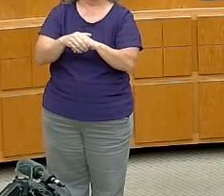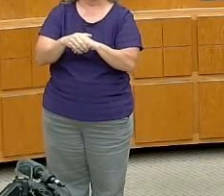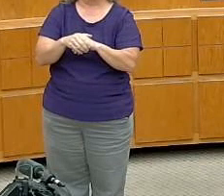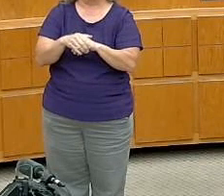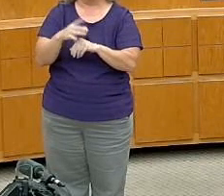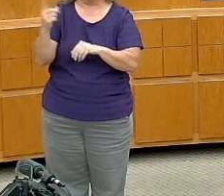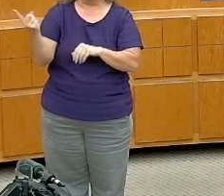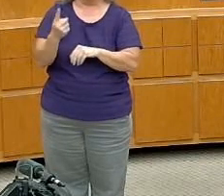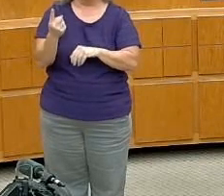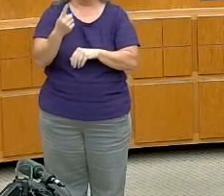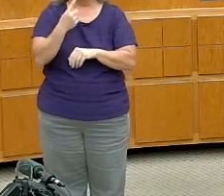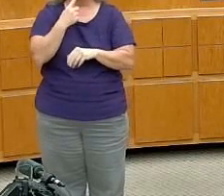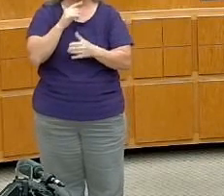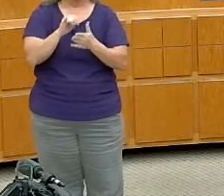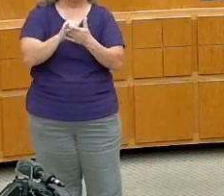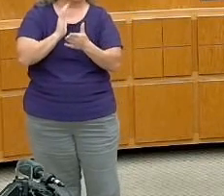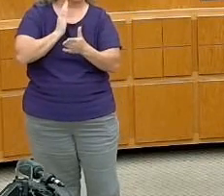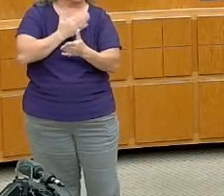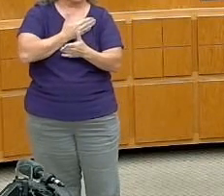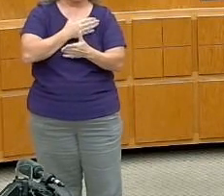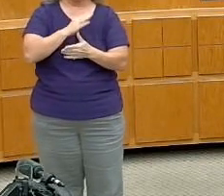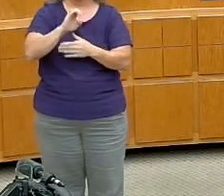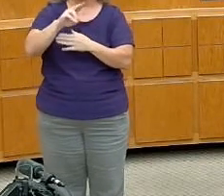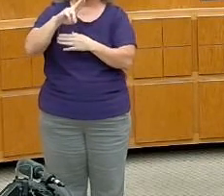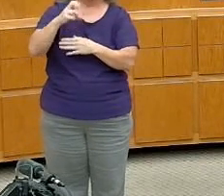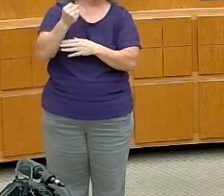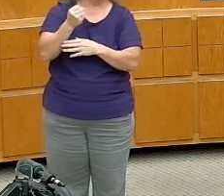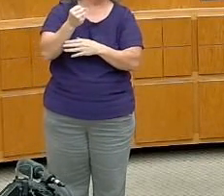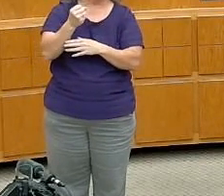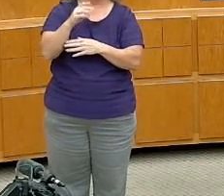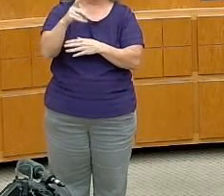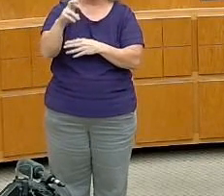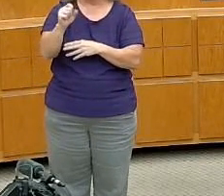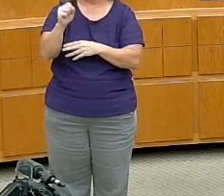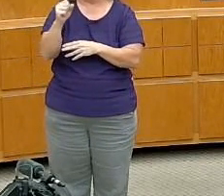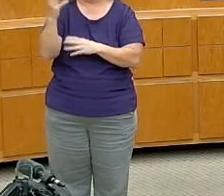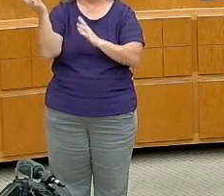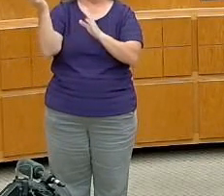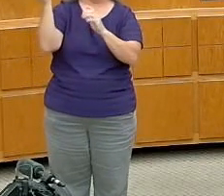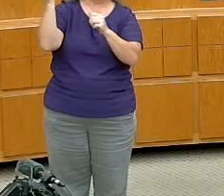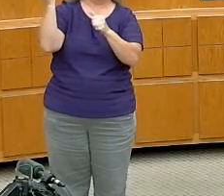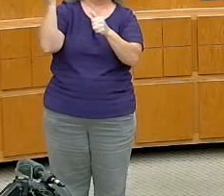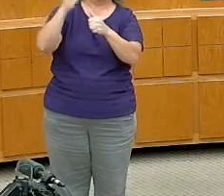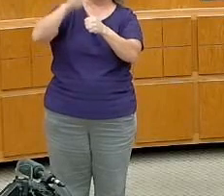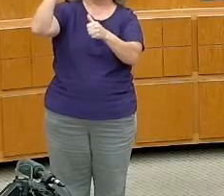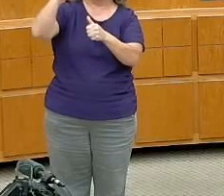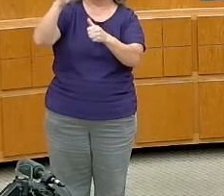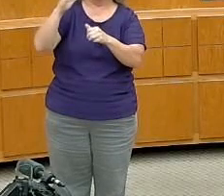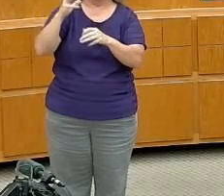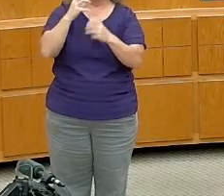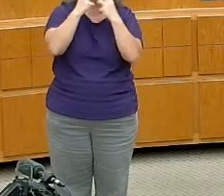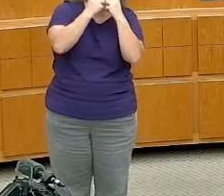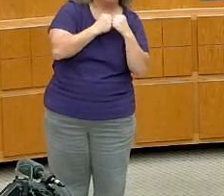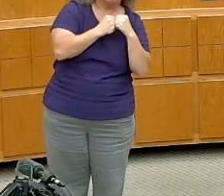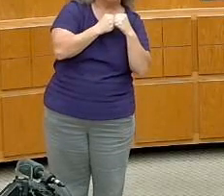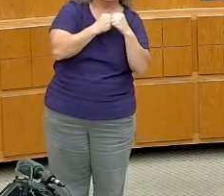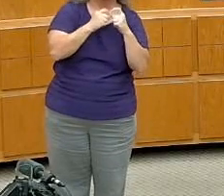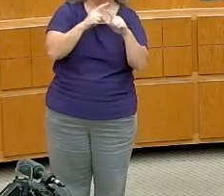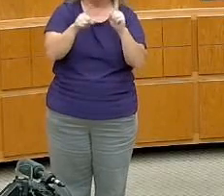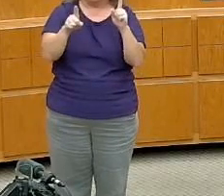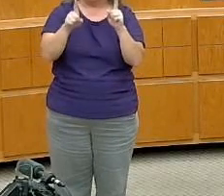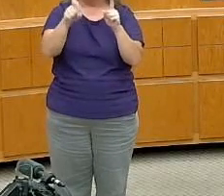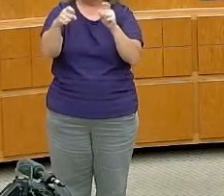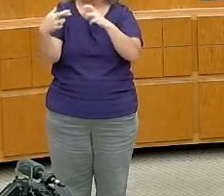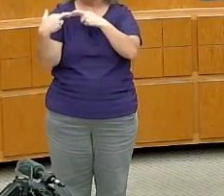second to none. We are so proud of our Gulf Coast, and it's to be treasured. but there's a responsibility that goes along with it. And so